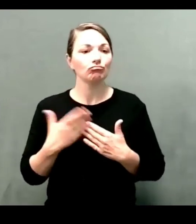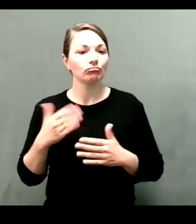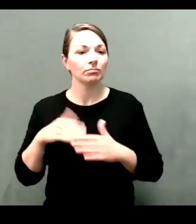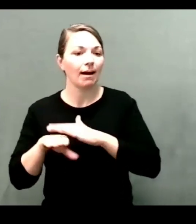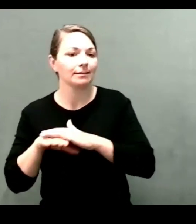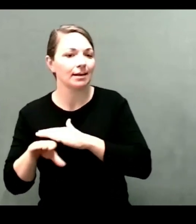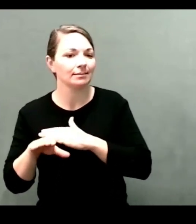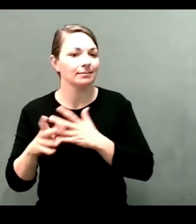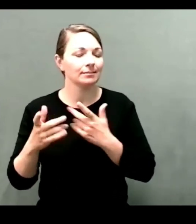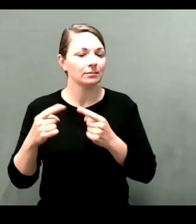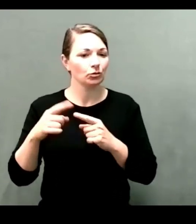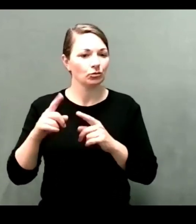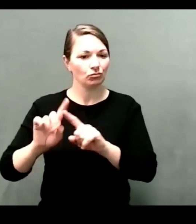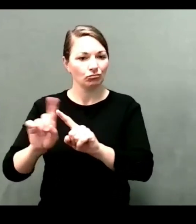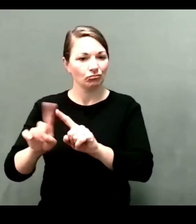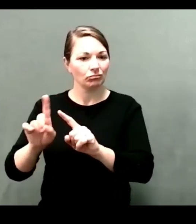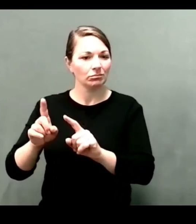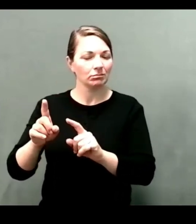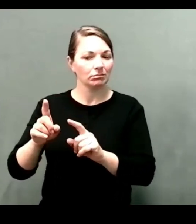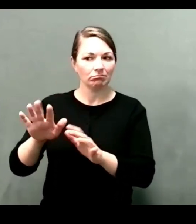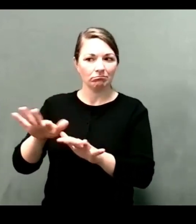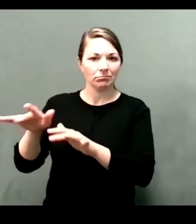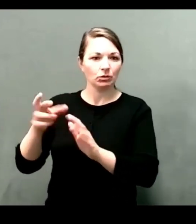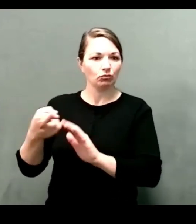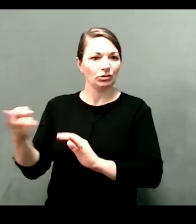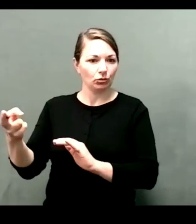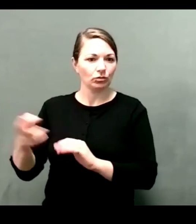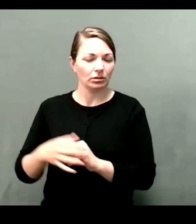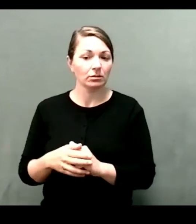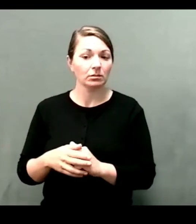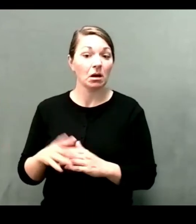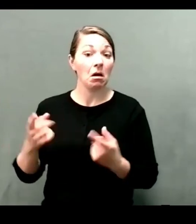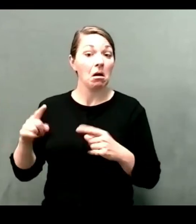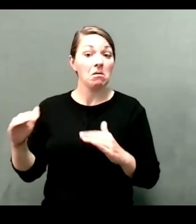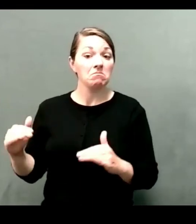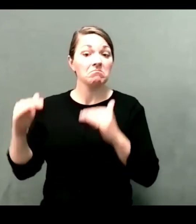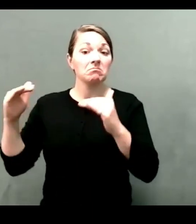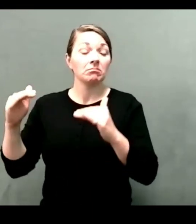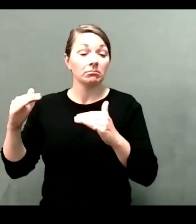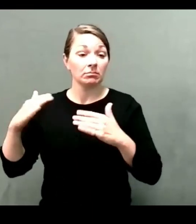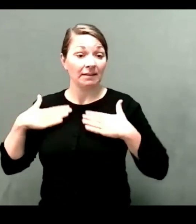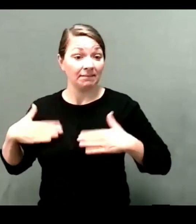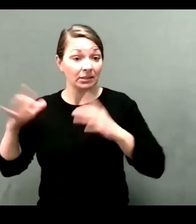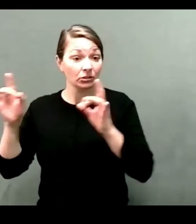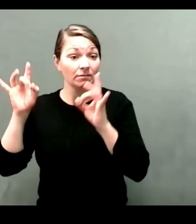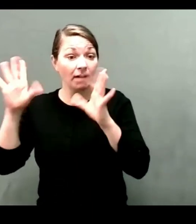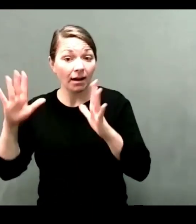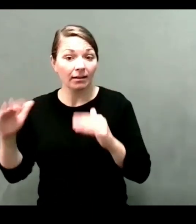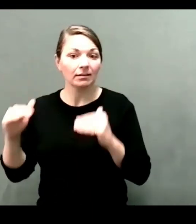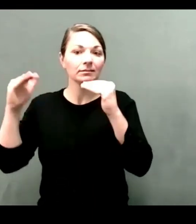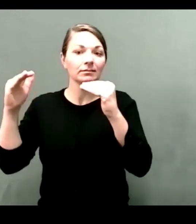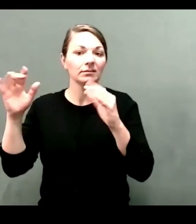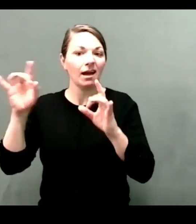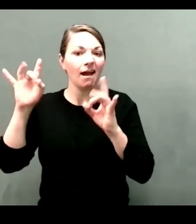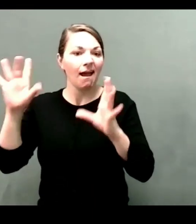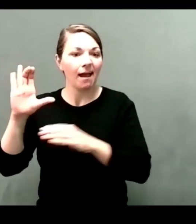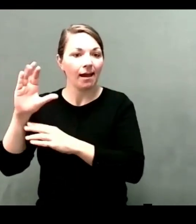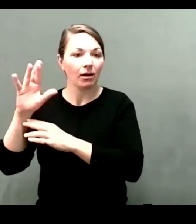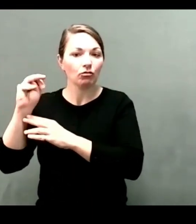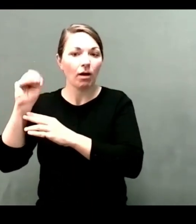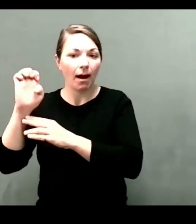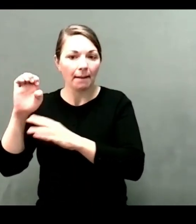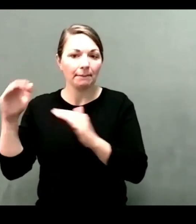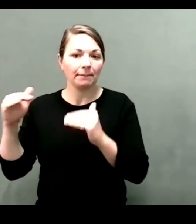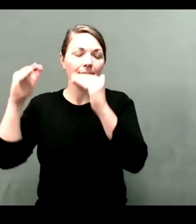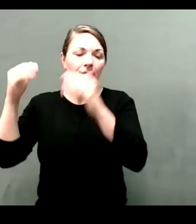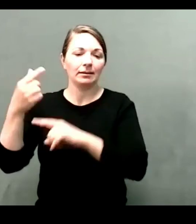same identity factors that are causing those barriers for them. We often see that then escalate to physical violence, to hate crimes, and ultimately to genocide. And this is why it's